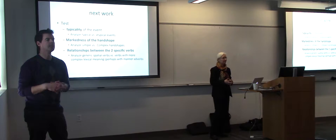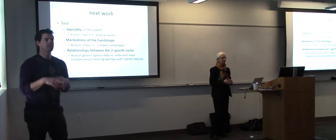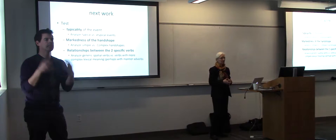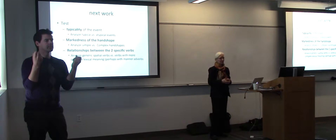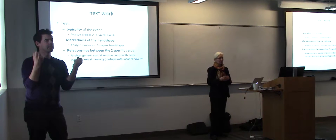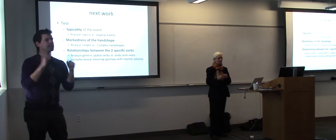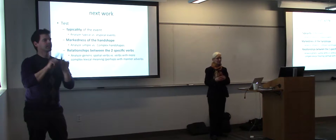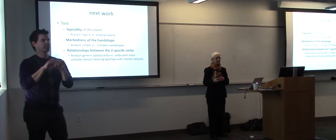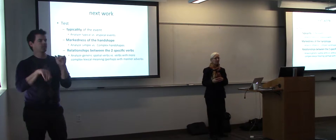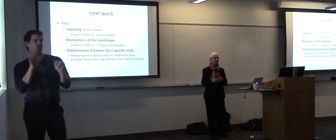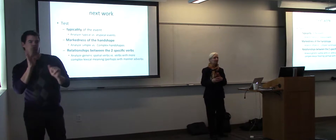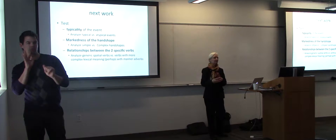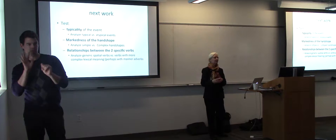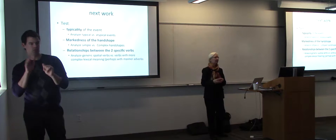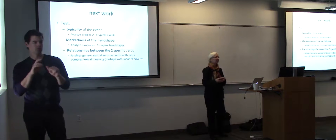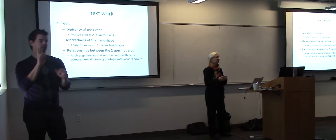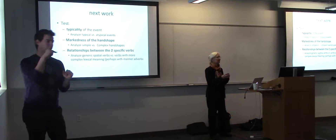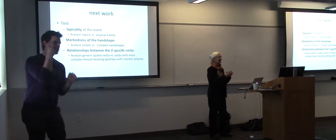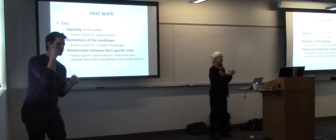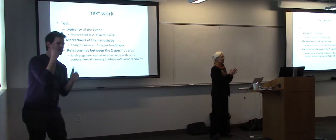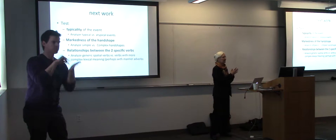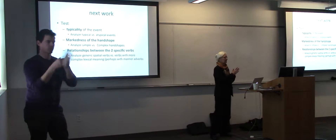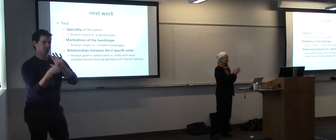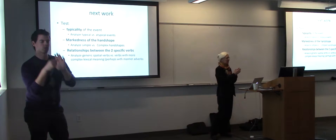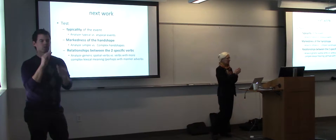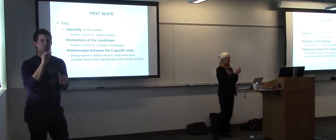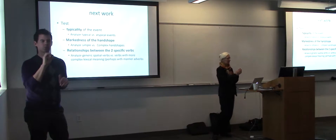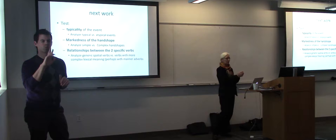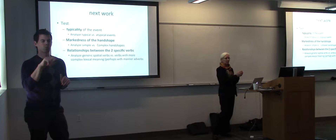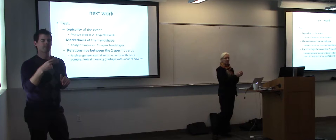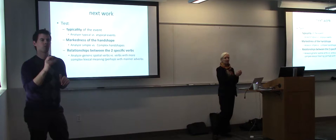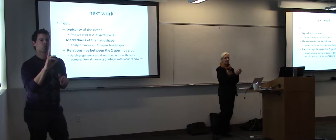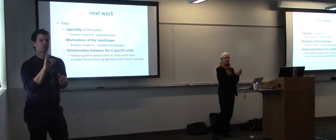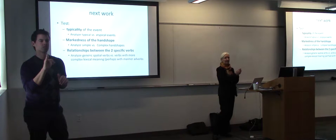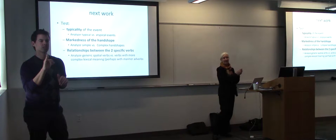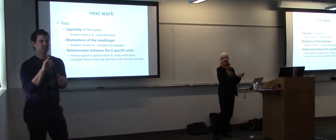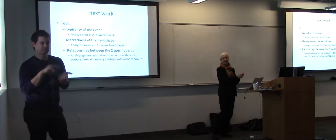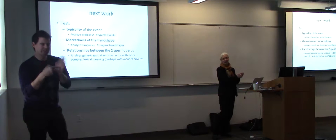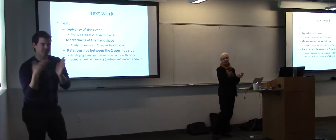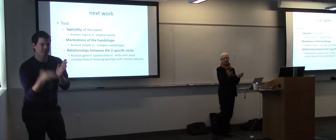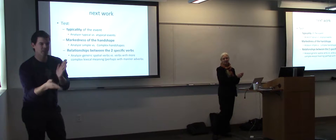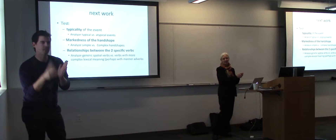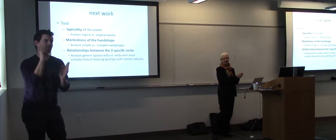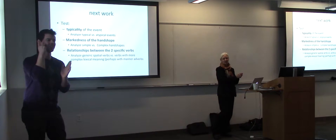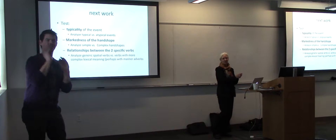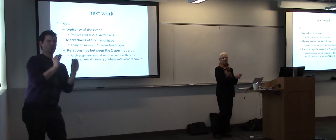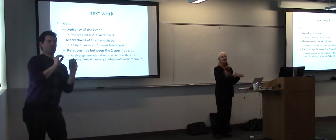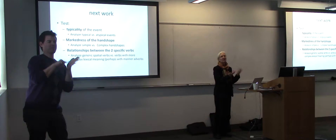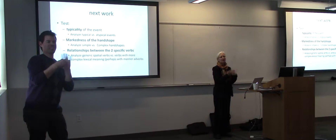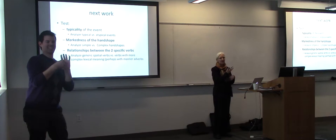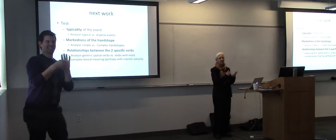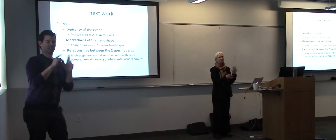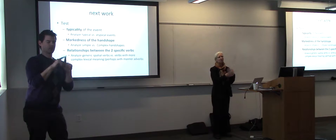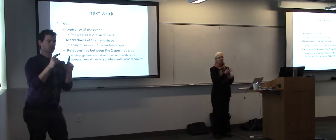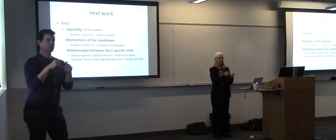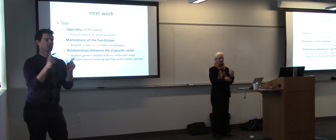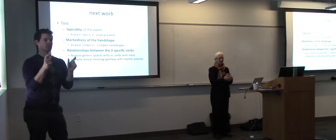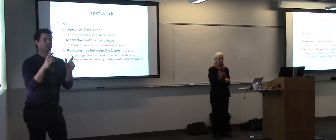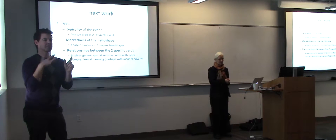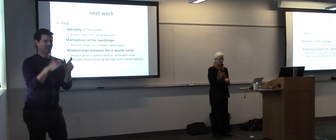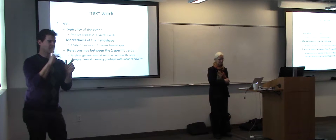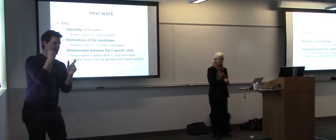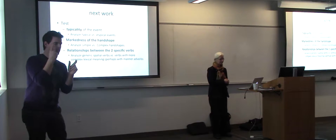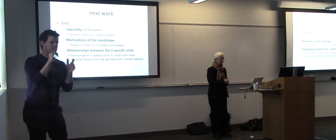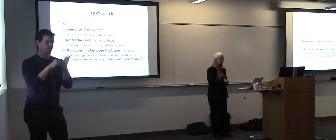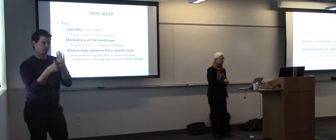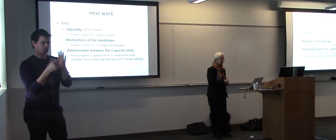and phonology. The meaningful parts of the languages and the phonological, the meaningless part of the languages tend to interact a